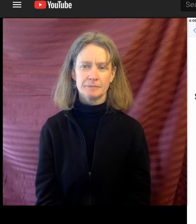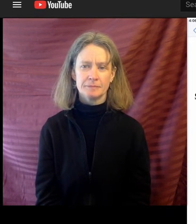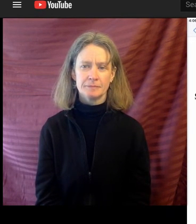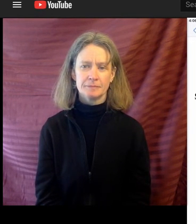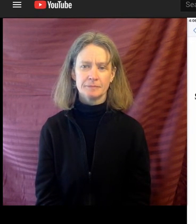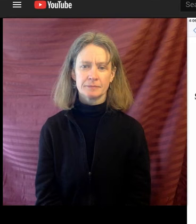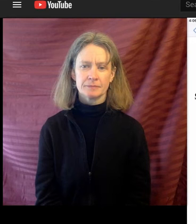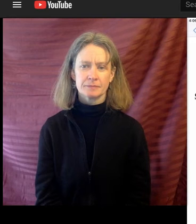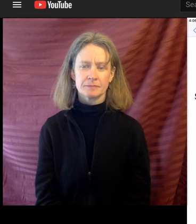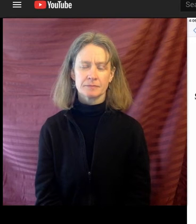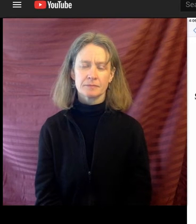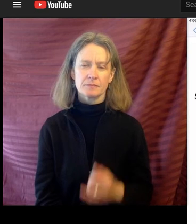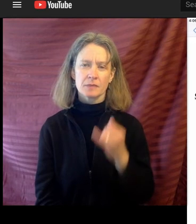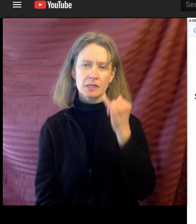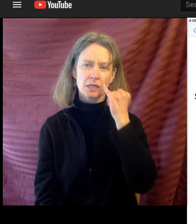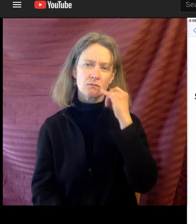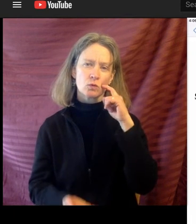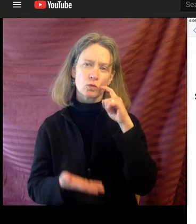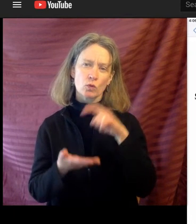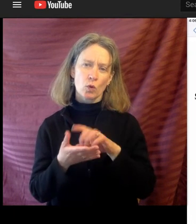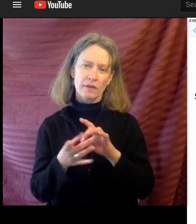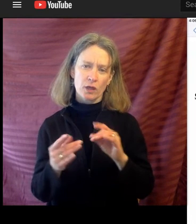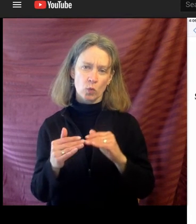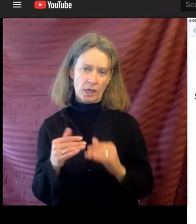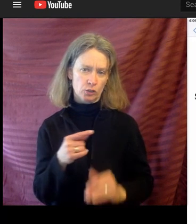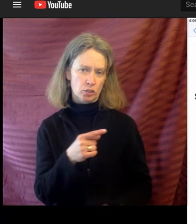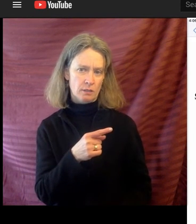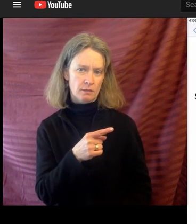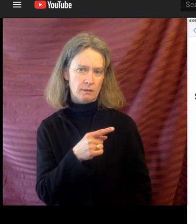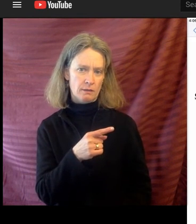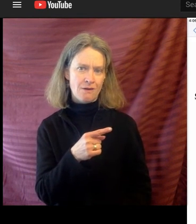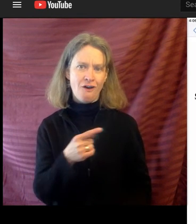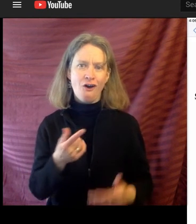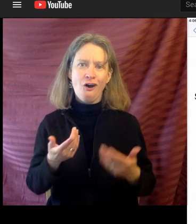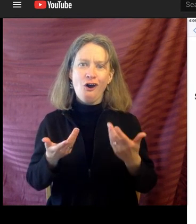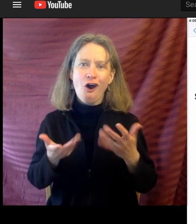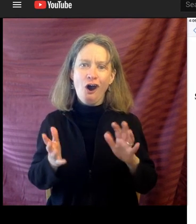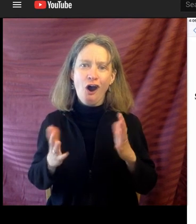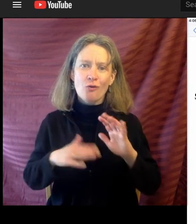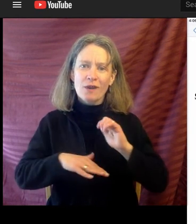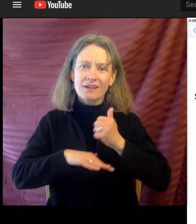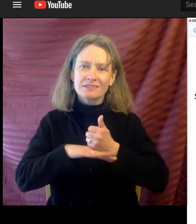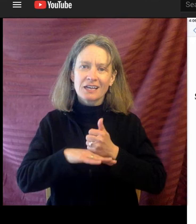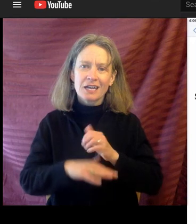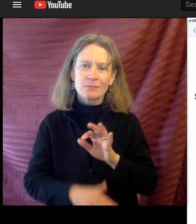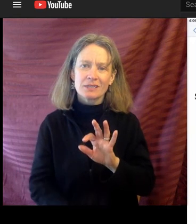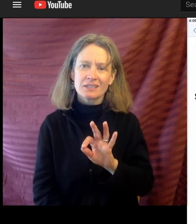If you look at our equation, it's already in factored form.